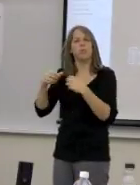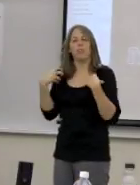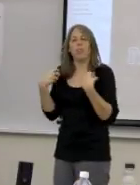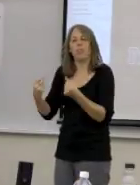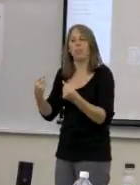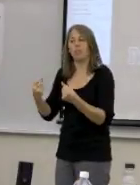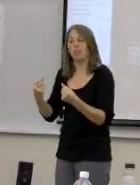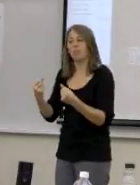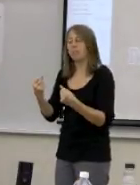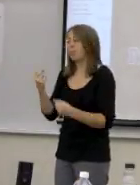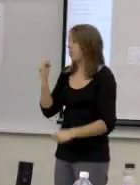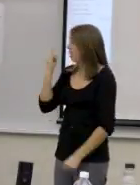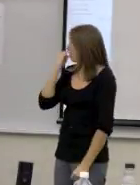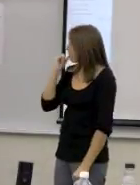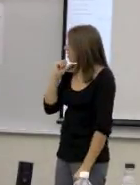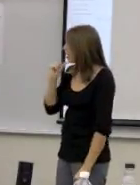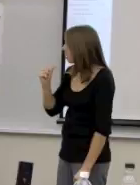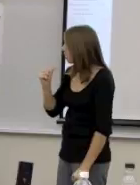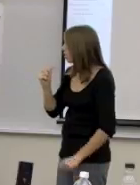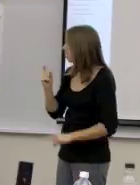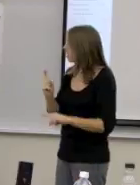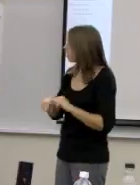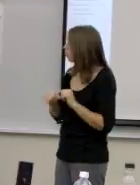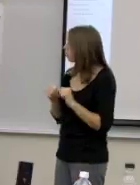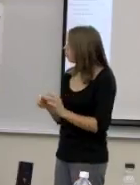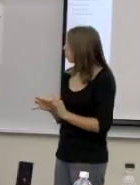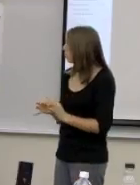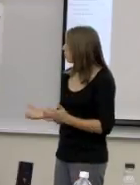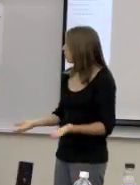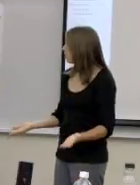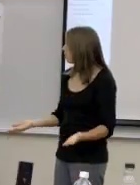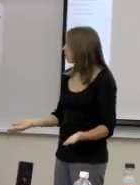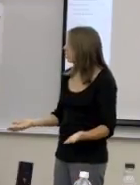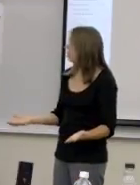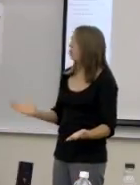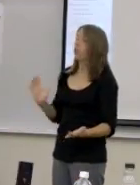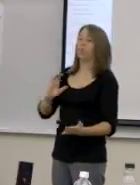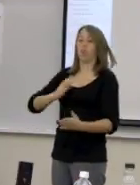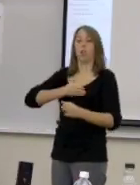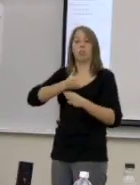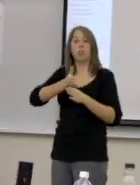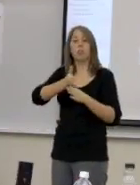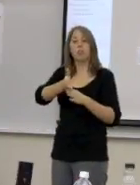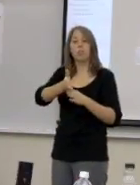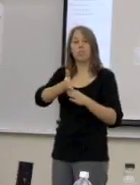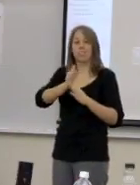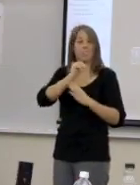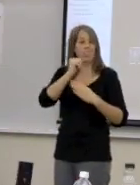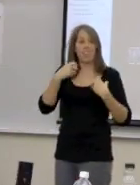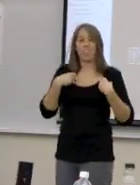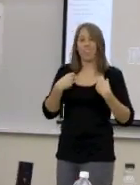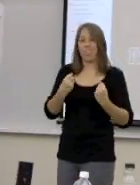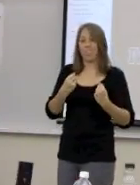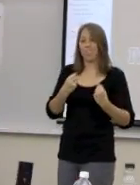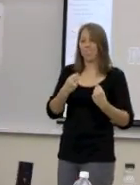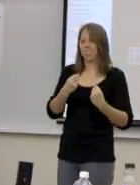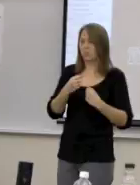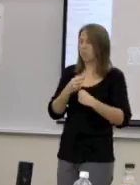we don't, we can't work. See, in our profession, when we are not healthy, it affects what we do.